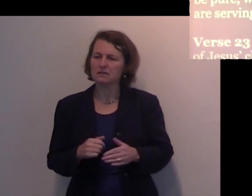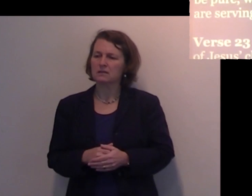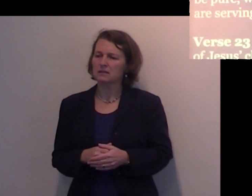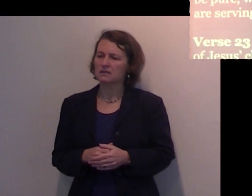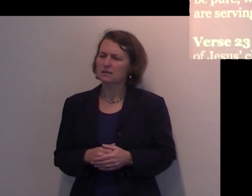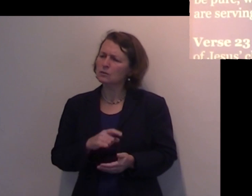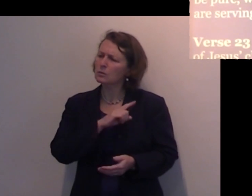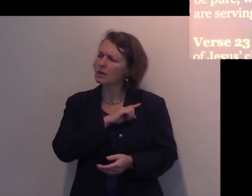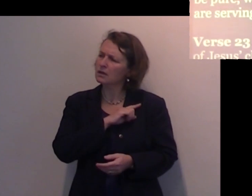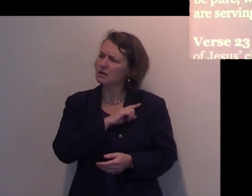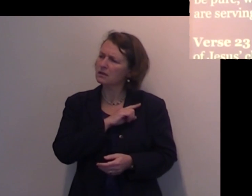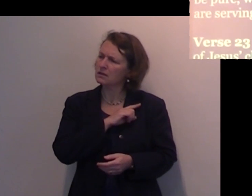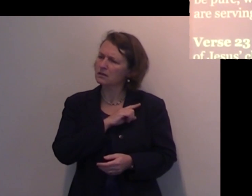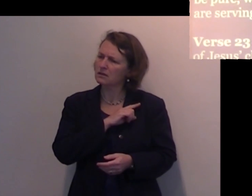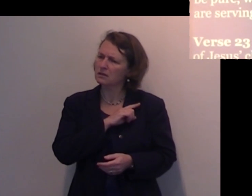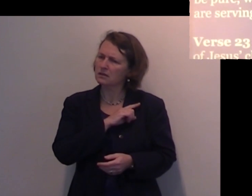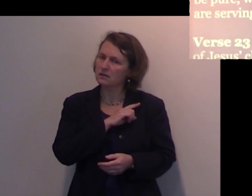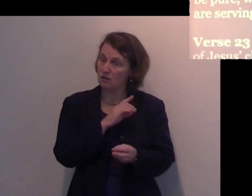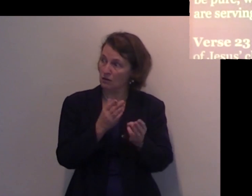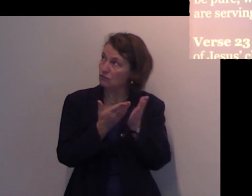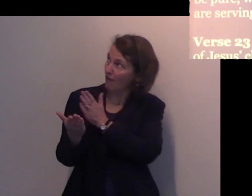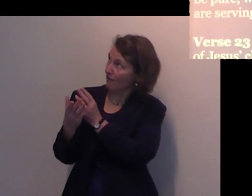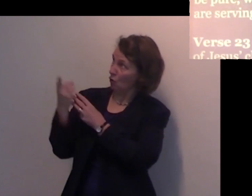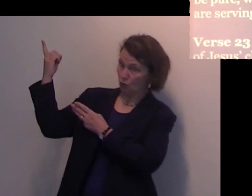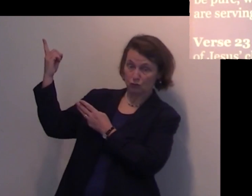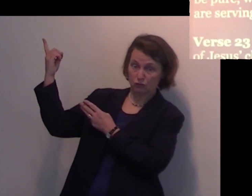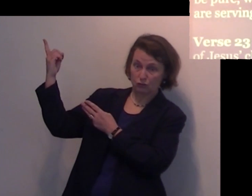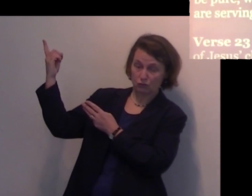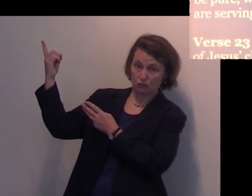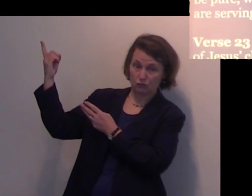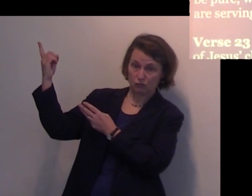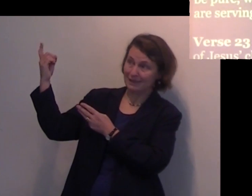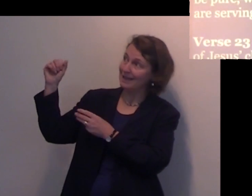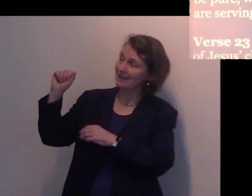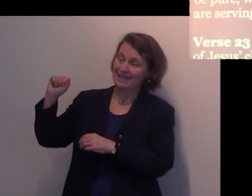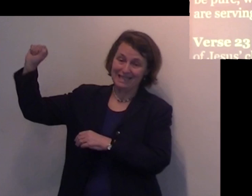Why? Because we are serving God in his campaign.